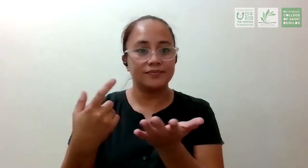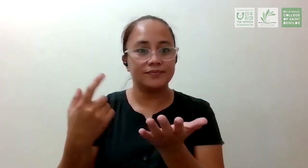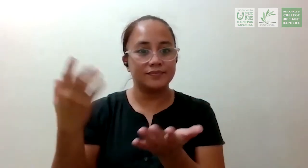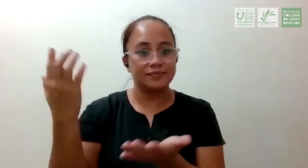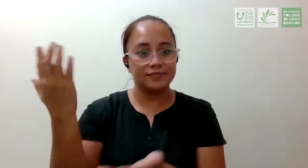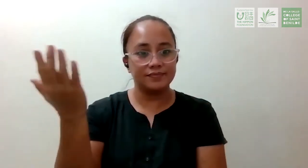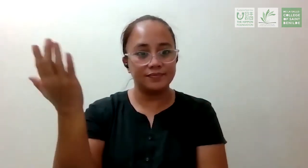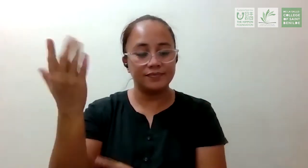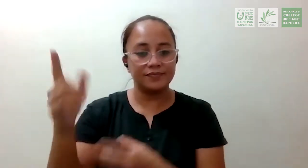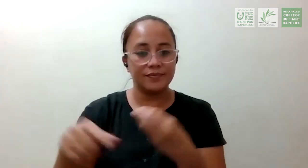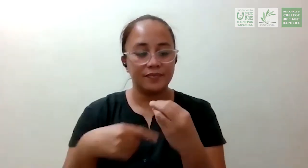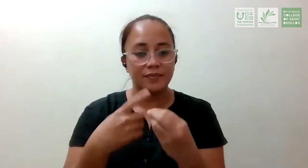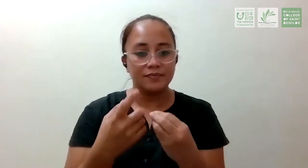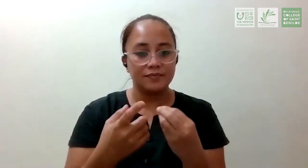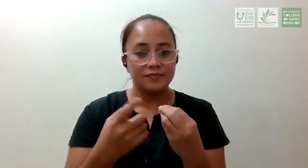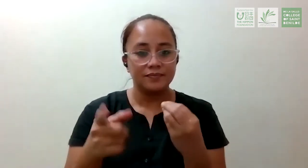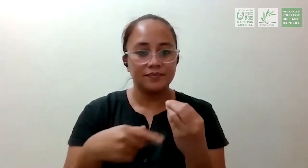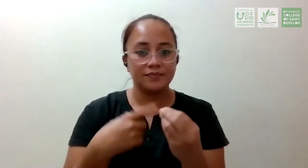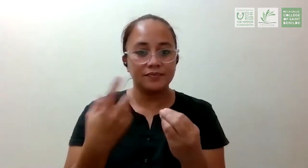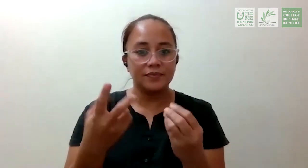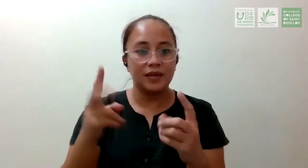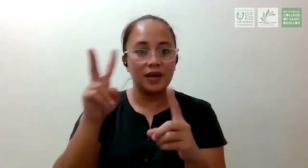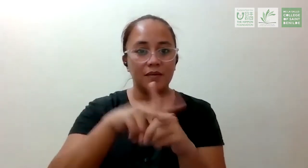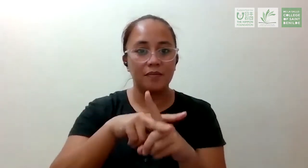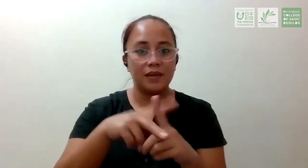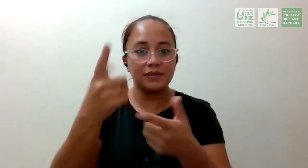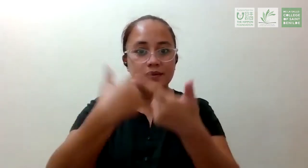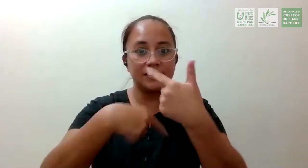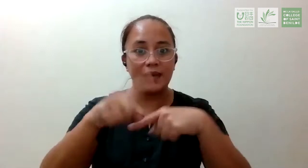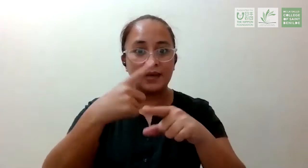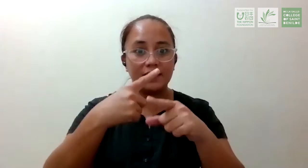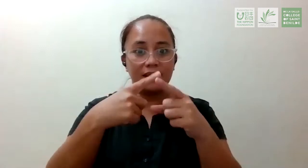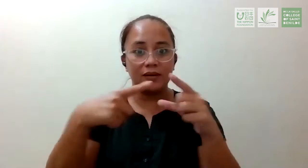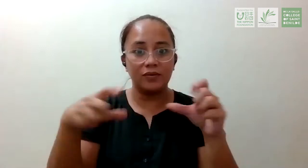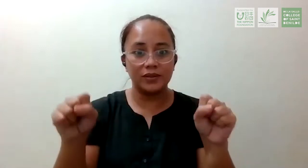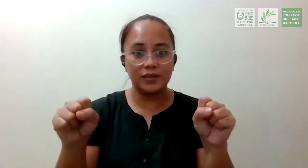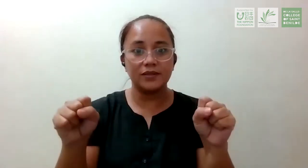the applied sign linguistics.